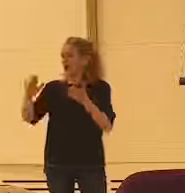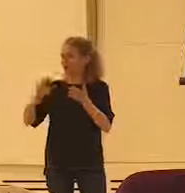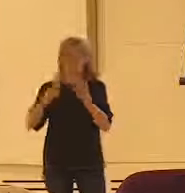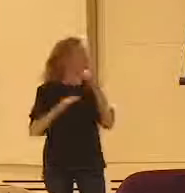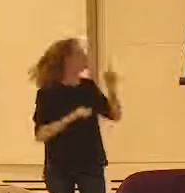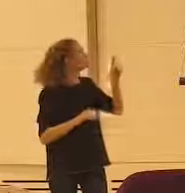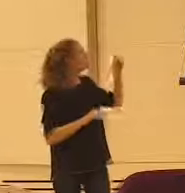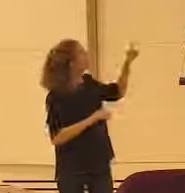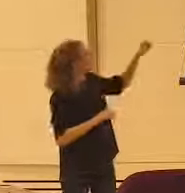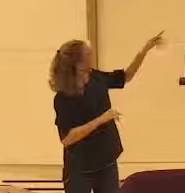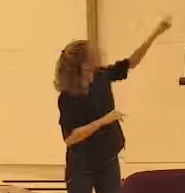JCPMH,